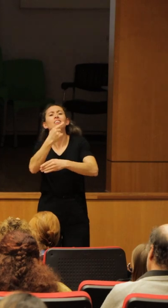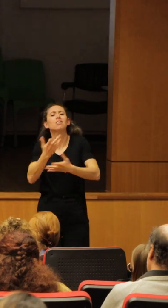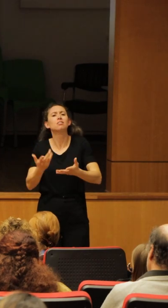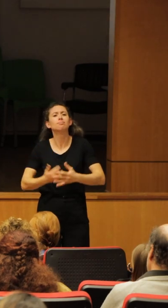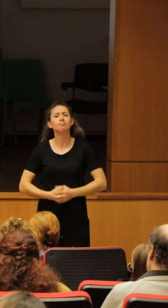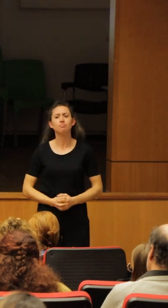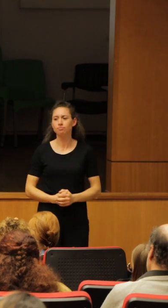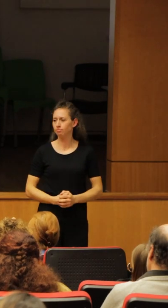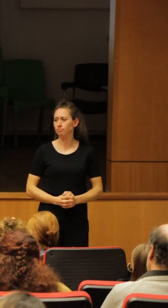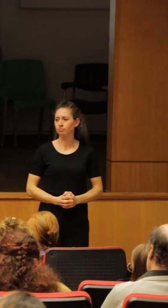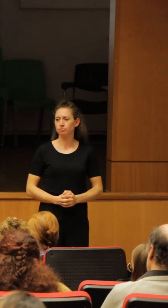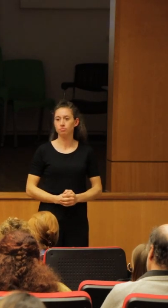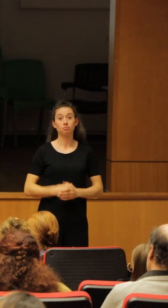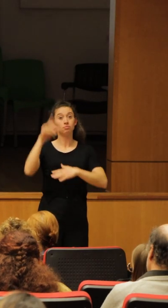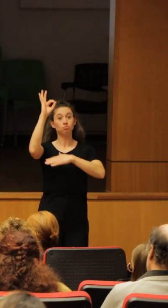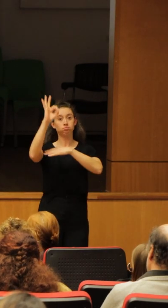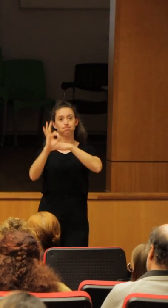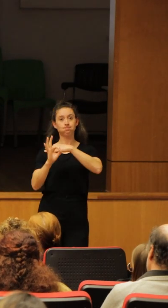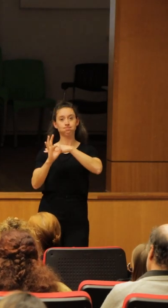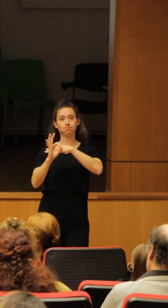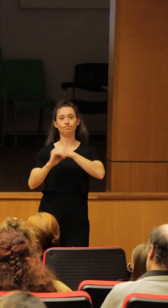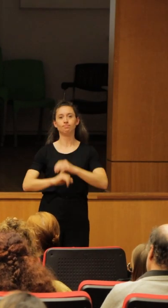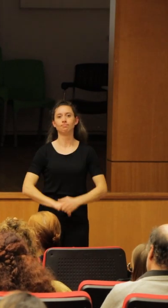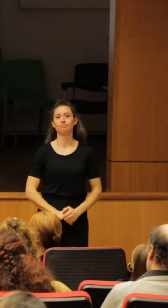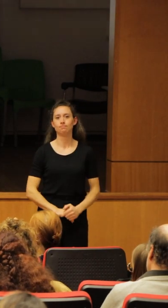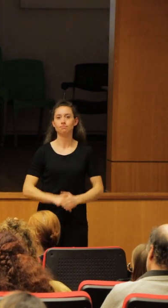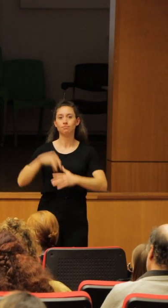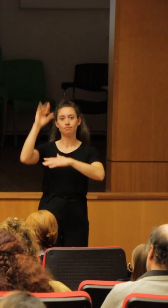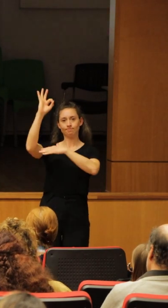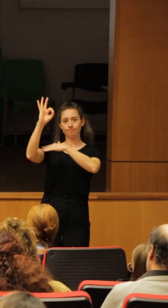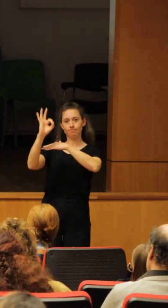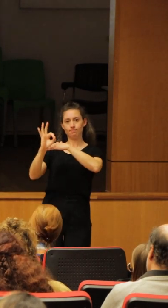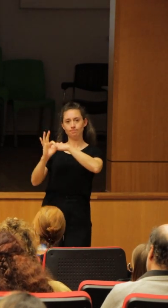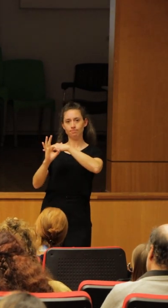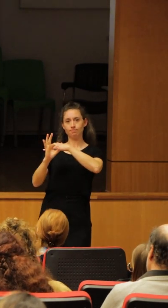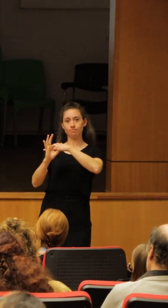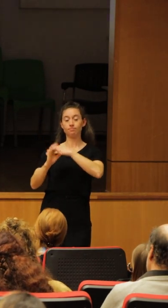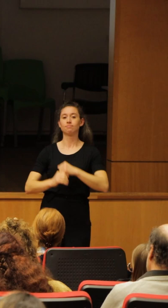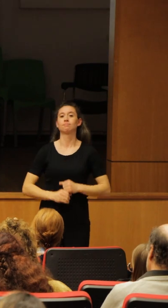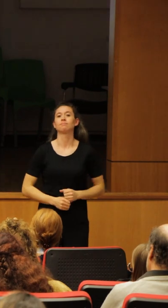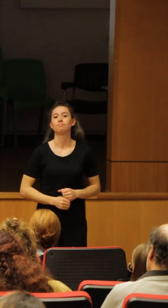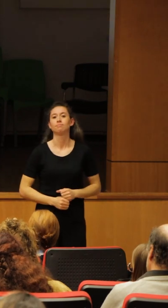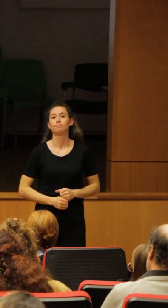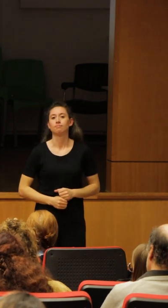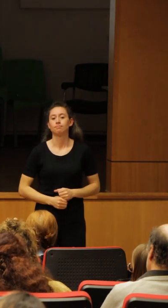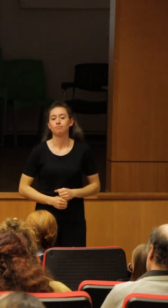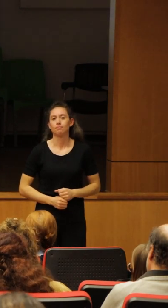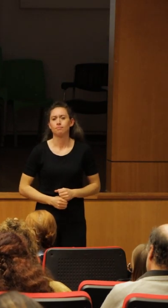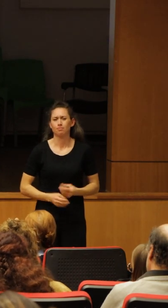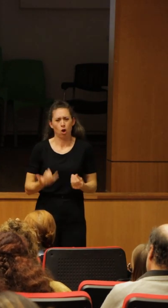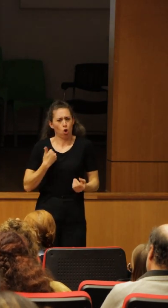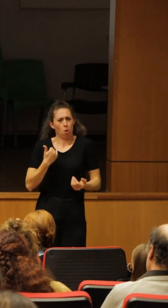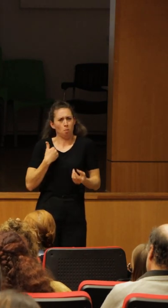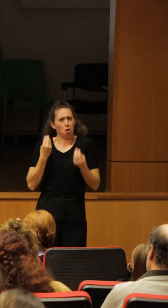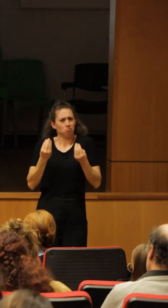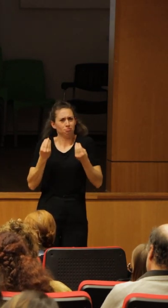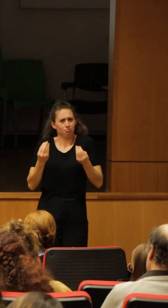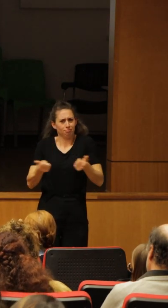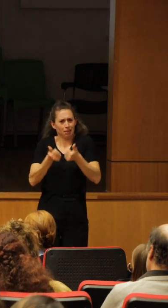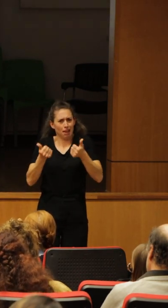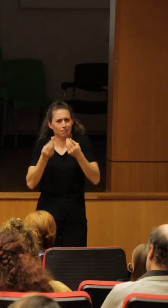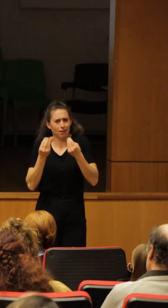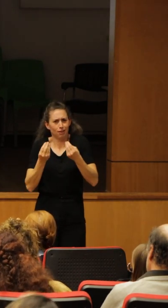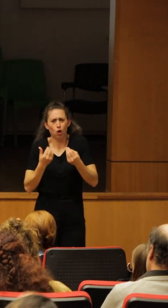tarde? Se pone. Yeah, the sun goes down. Yeah, goes down. Like how far down? ¿Y cómo? ¿Qué